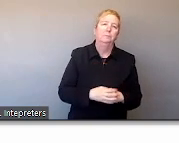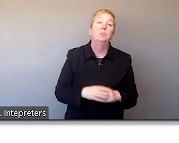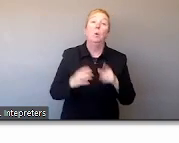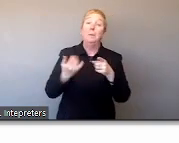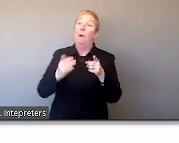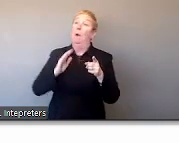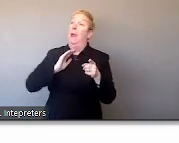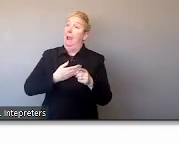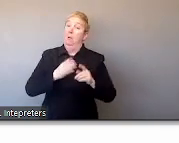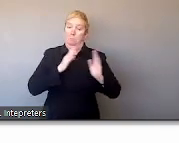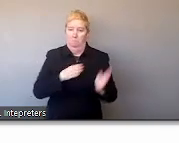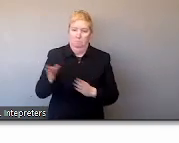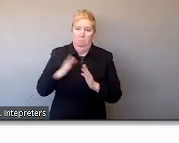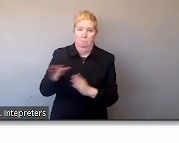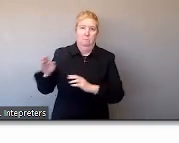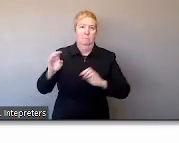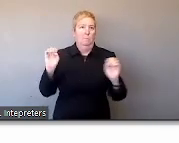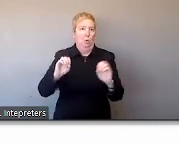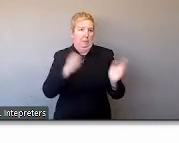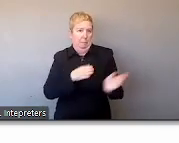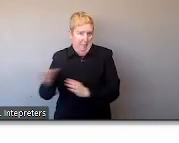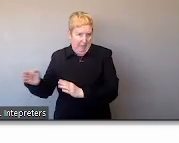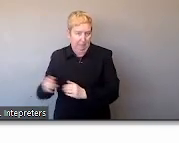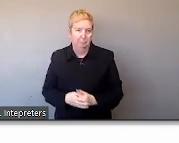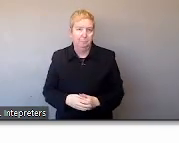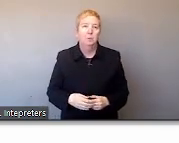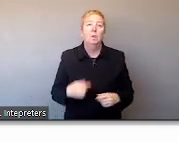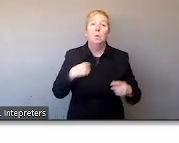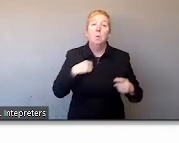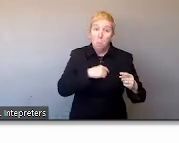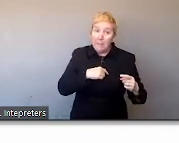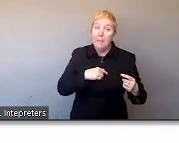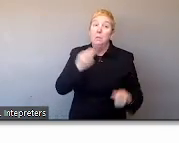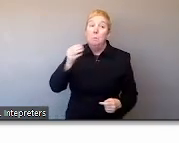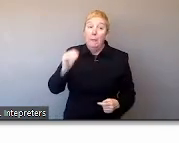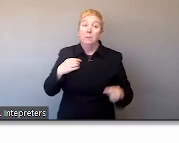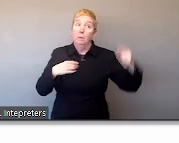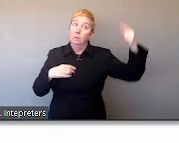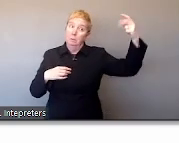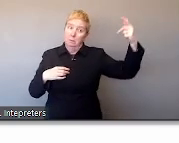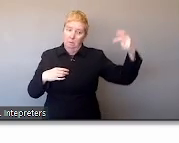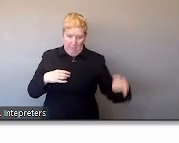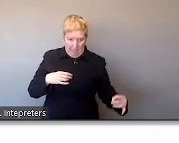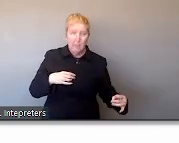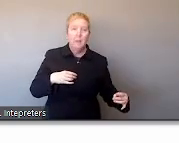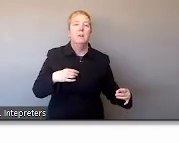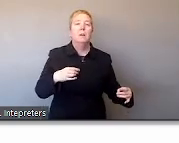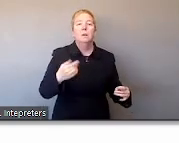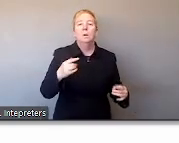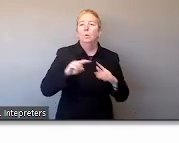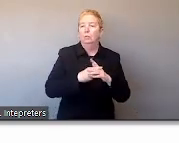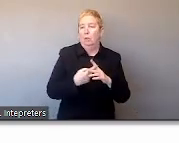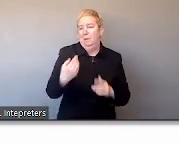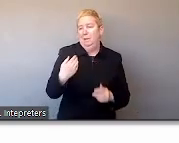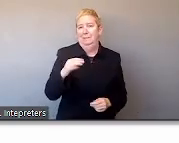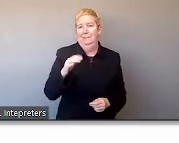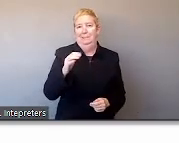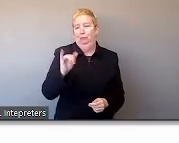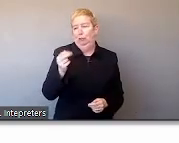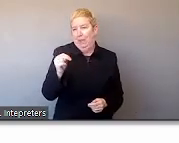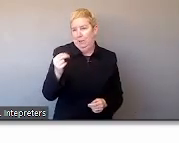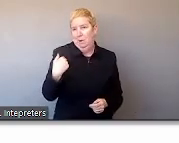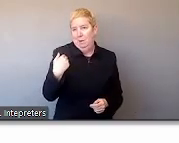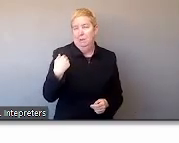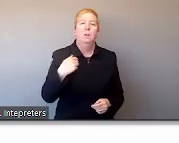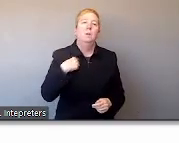preparedness plan, we're basically starting in January, put together at the governor's